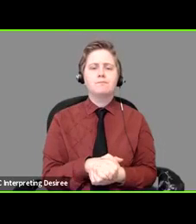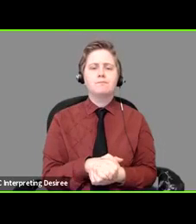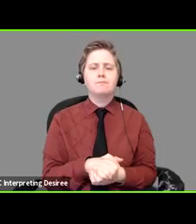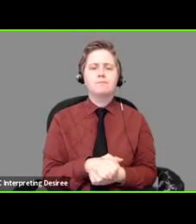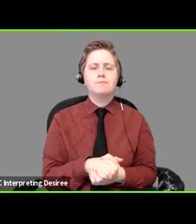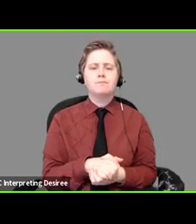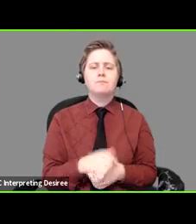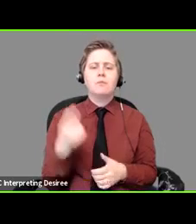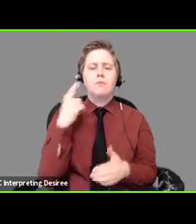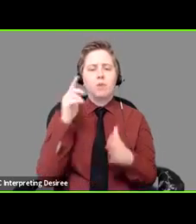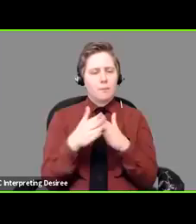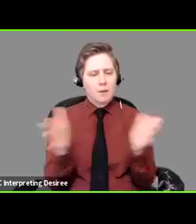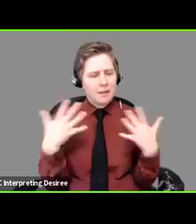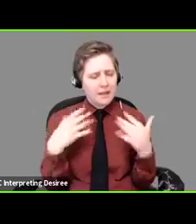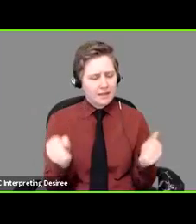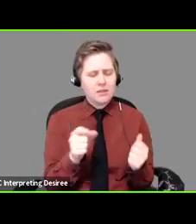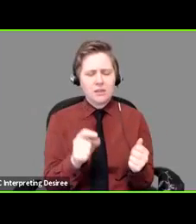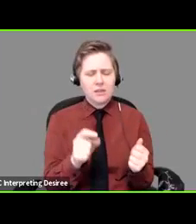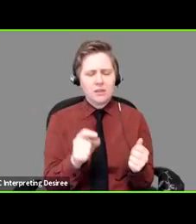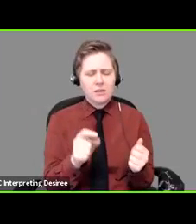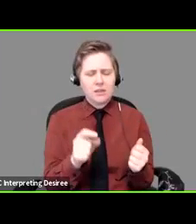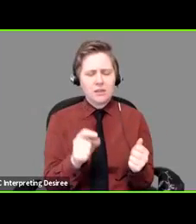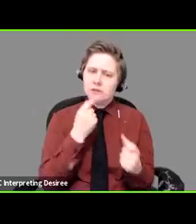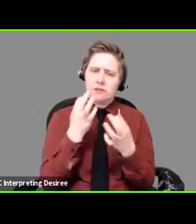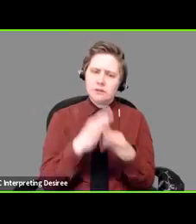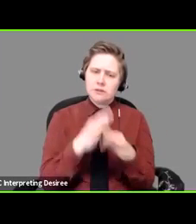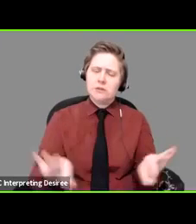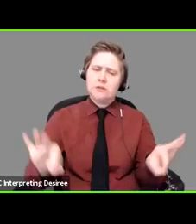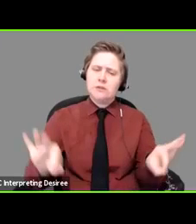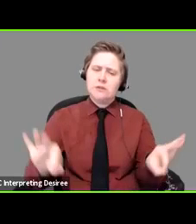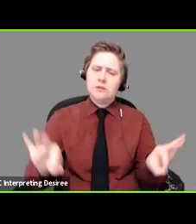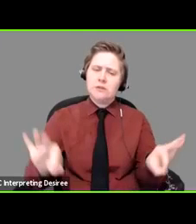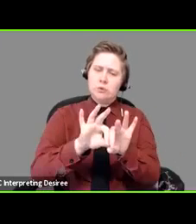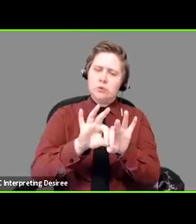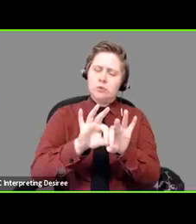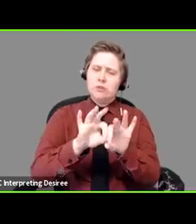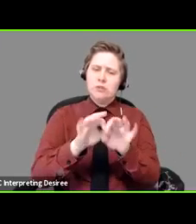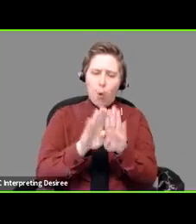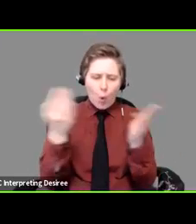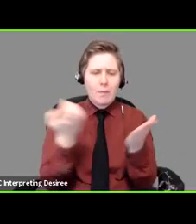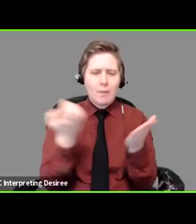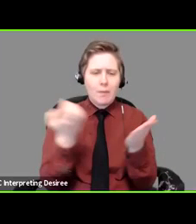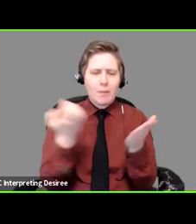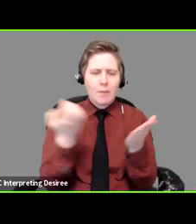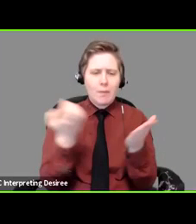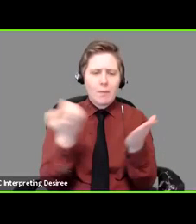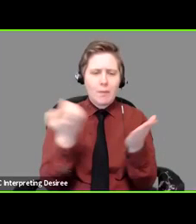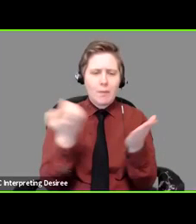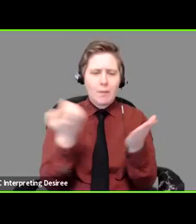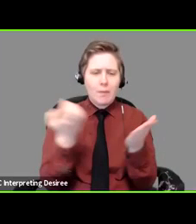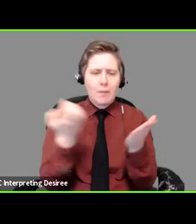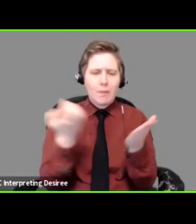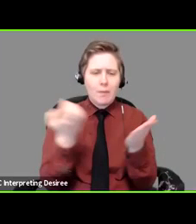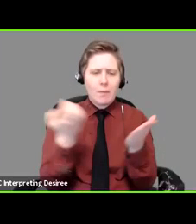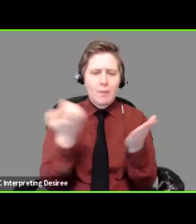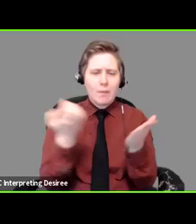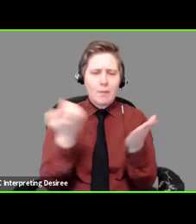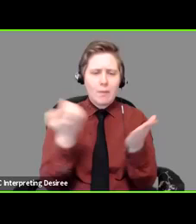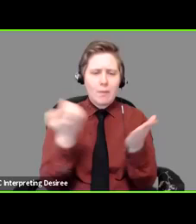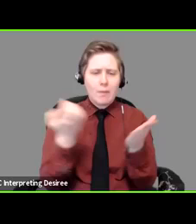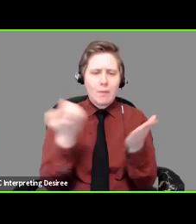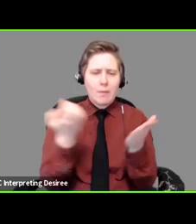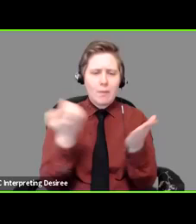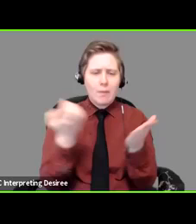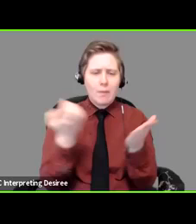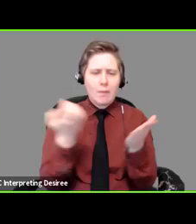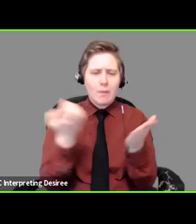For public health, it is really important for people to, again, open up the economy, because individuals who don't have the funds to be able to take care of themselves, to buy